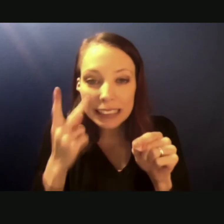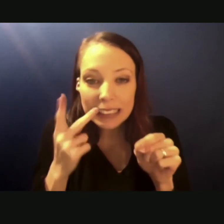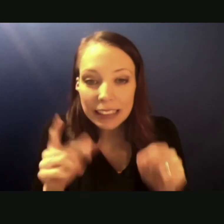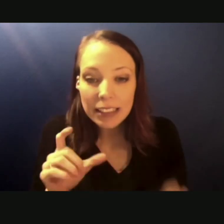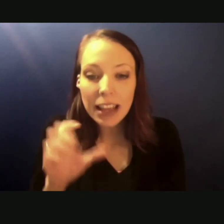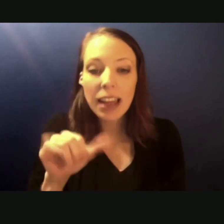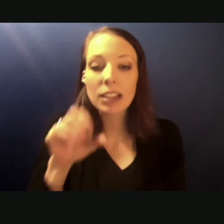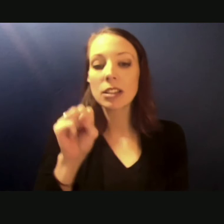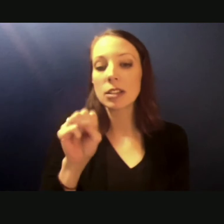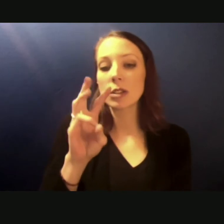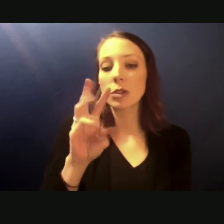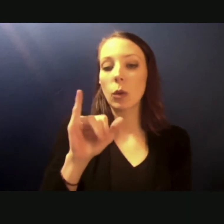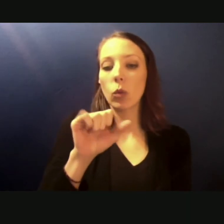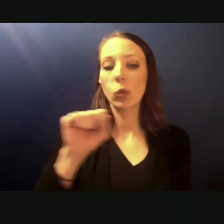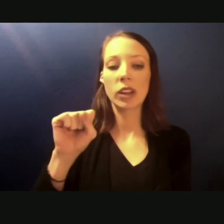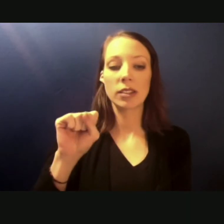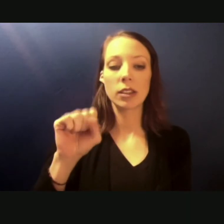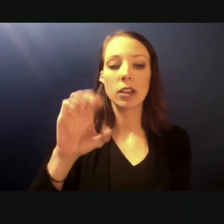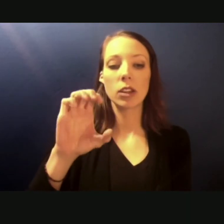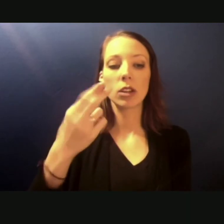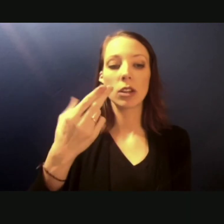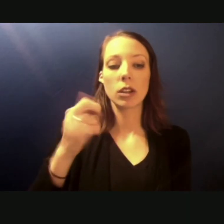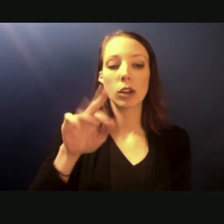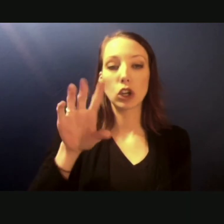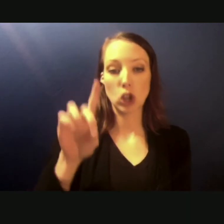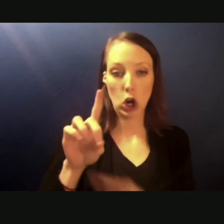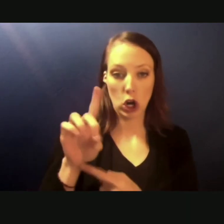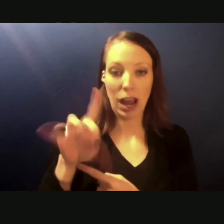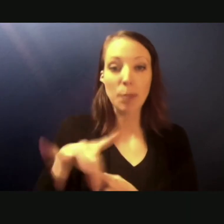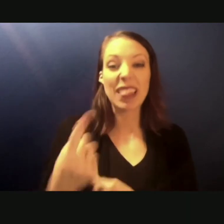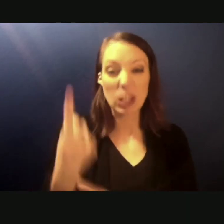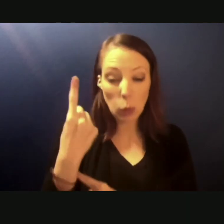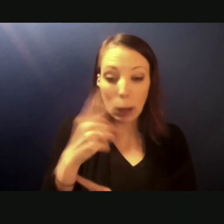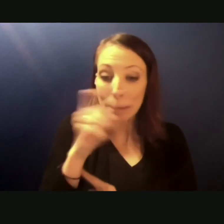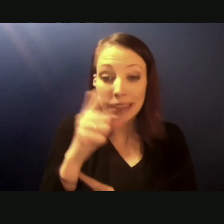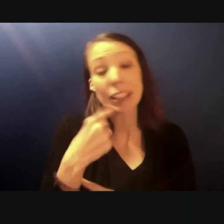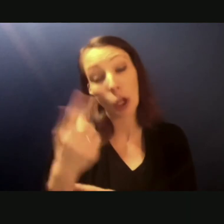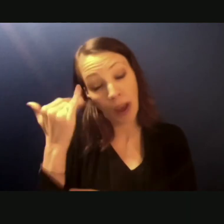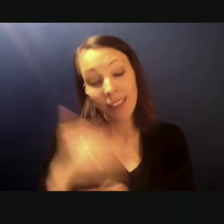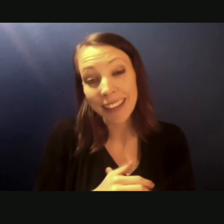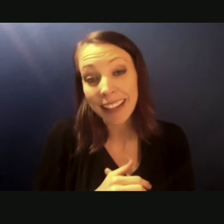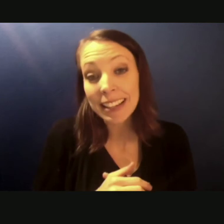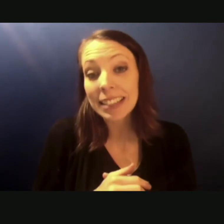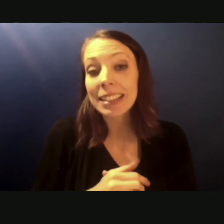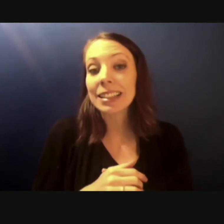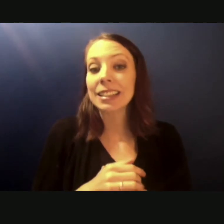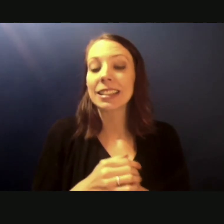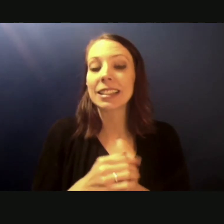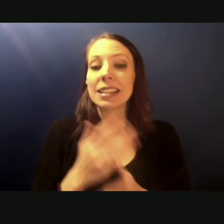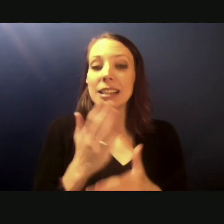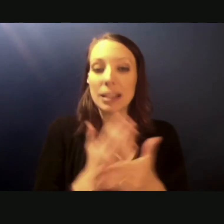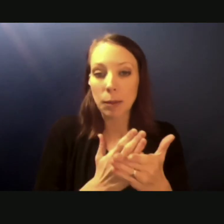Right. And so it has a little mushroom in there too. I really chose these because I tell you why. Sometimes you have